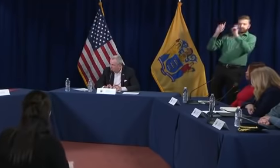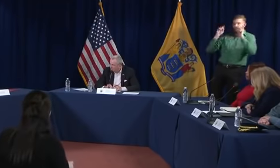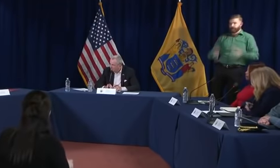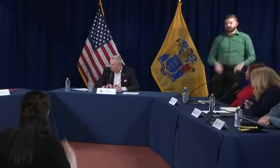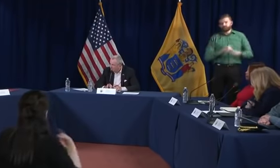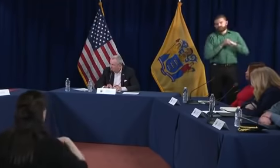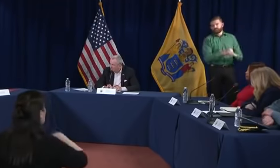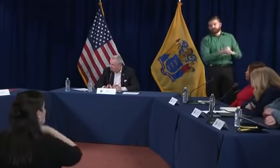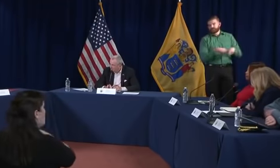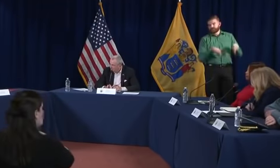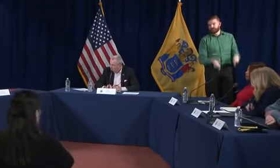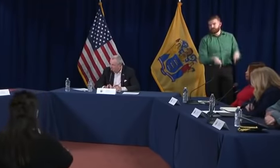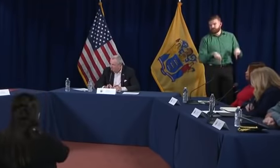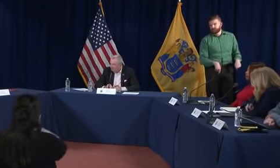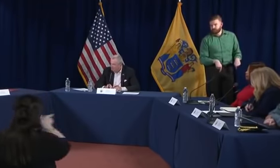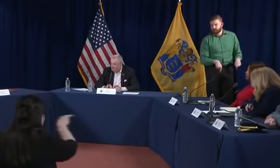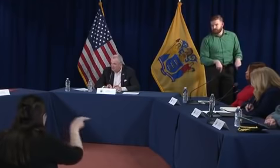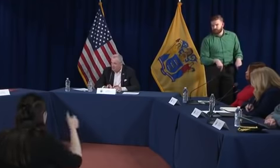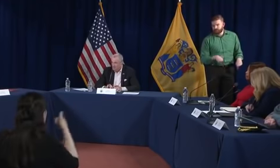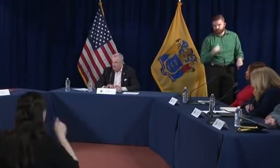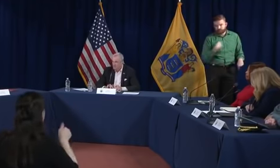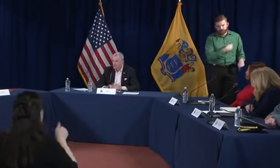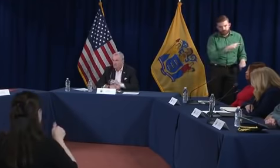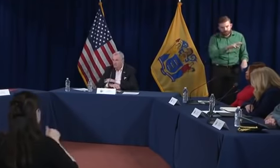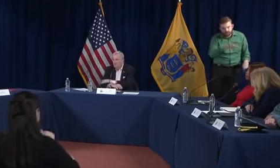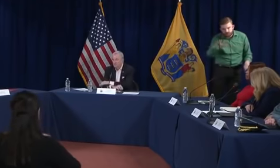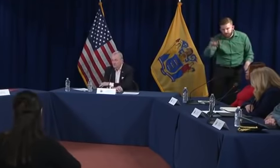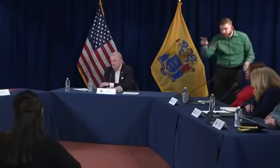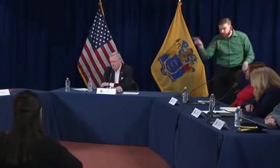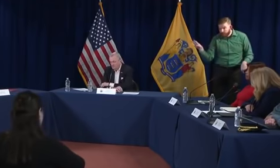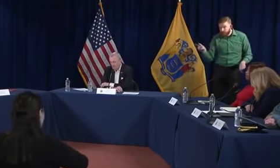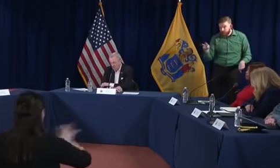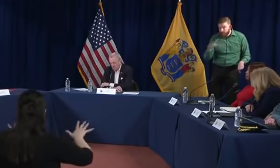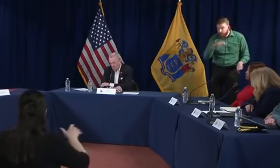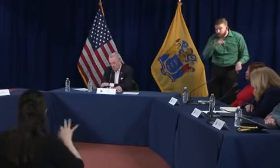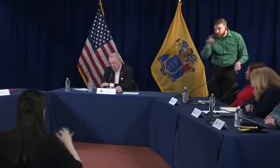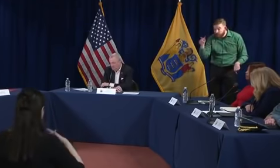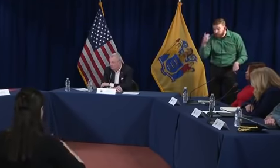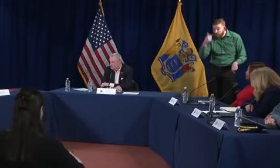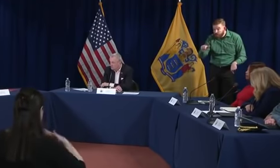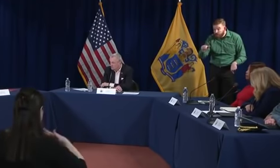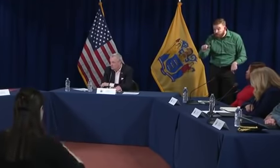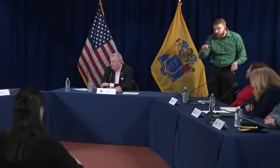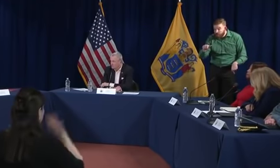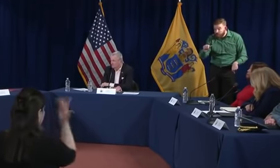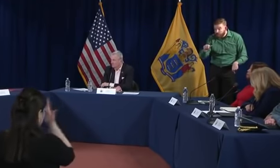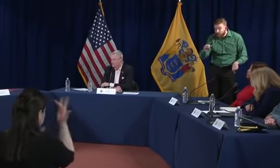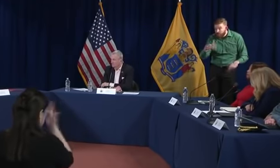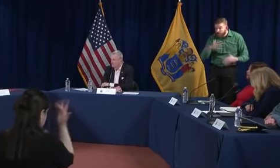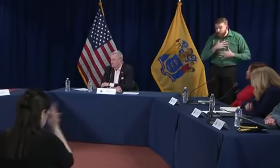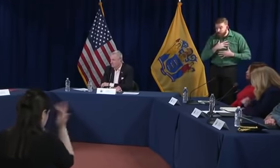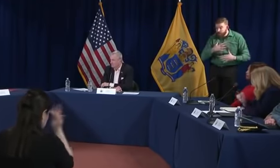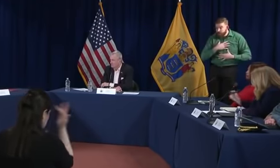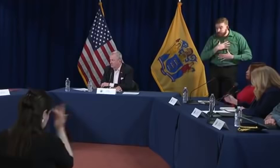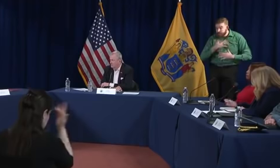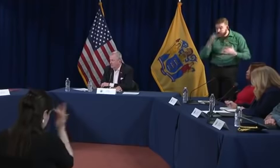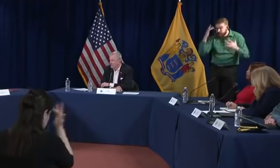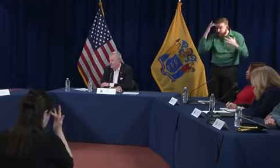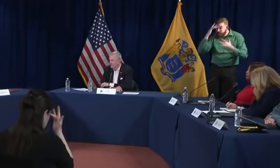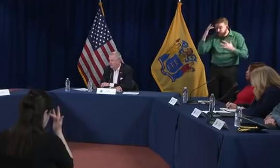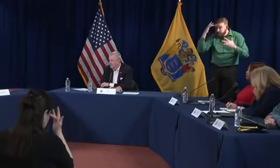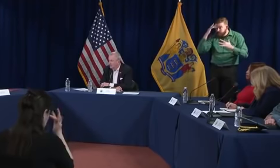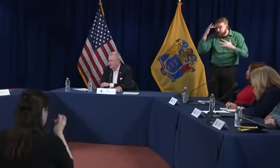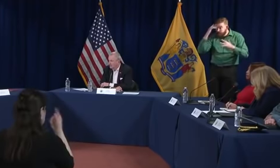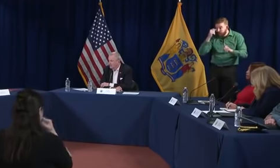outbreaks of respiratory illnesses, and that's defined as 2 or more individuals in a